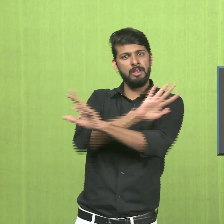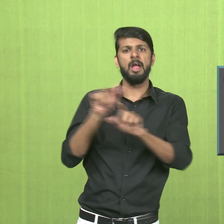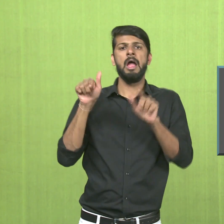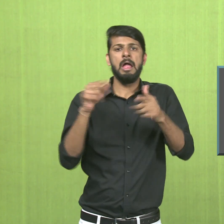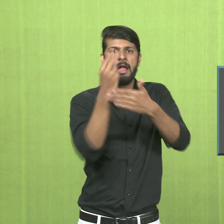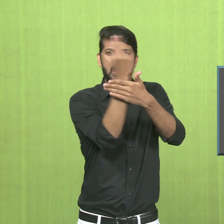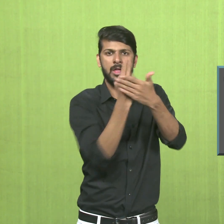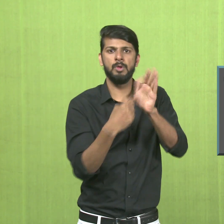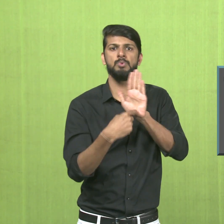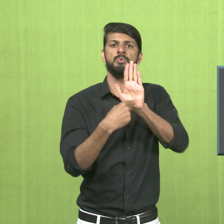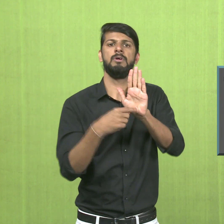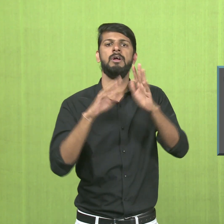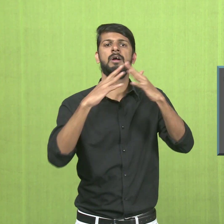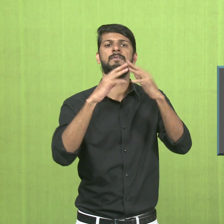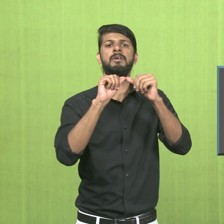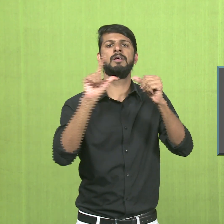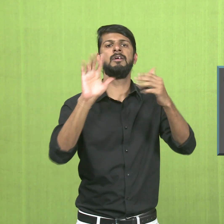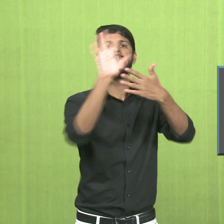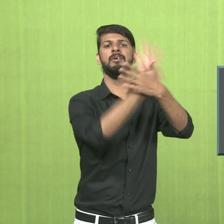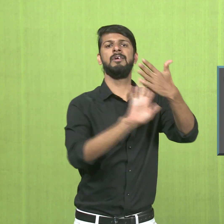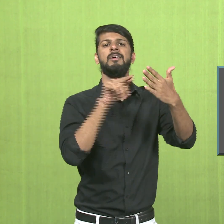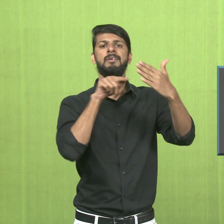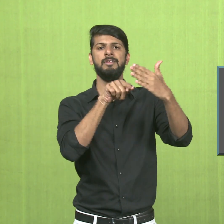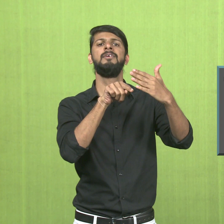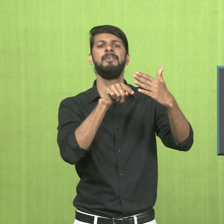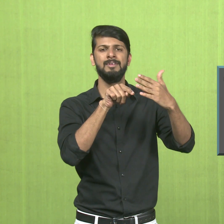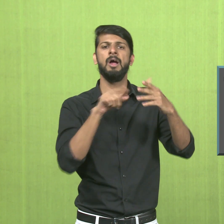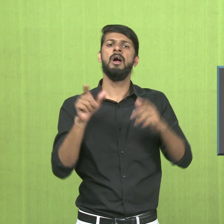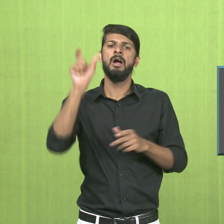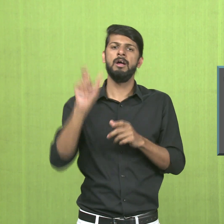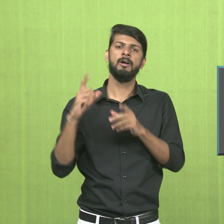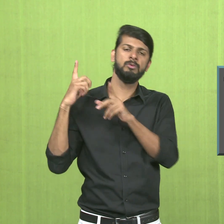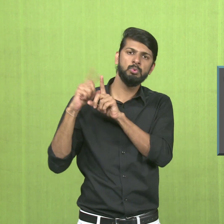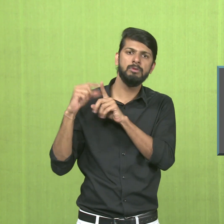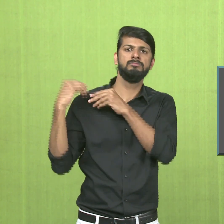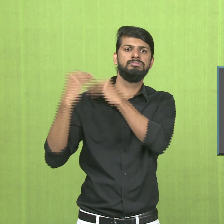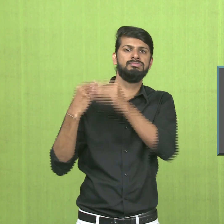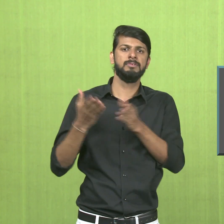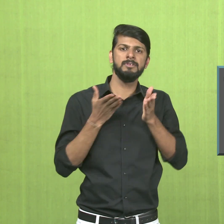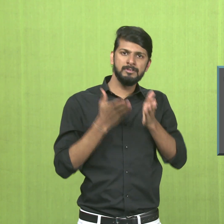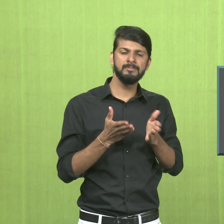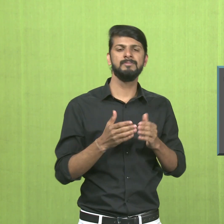But what is important is that the chalk is made by married women and all the external figures are done by younger